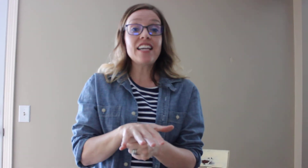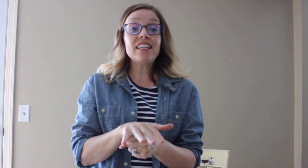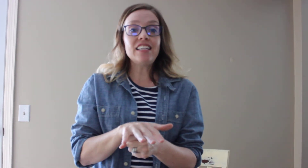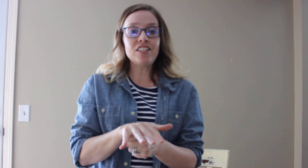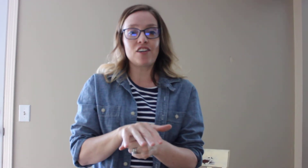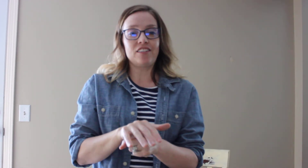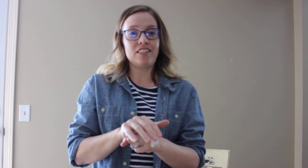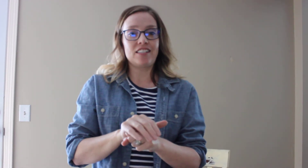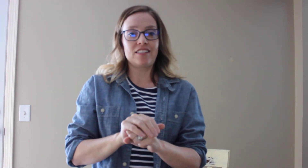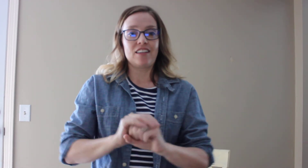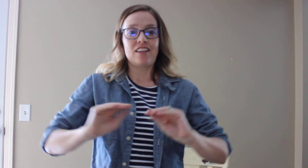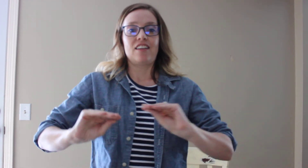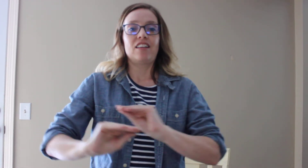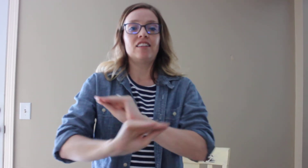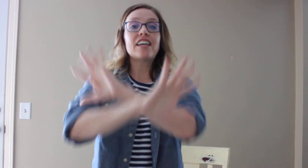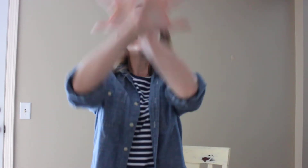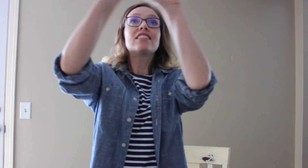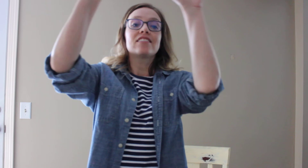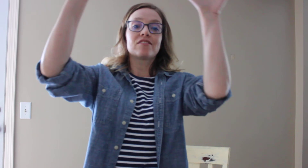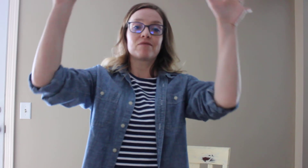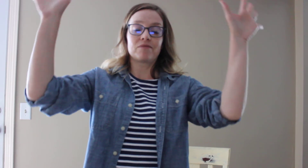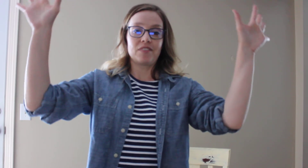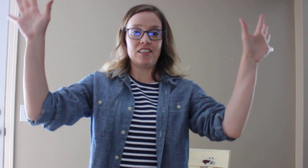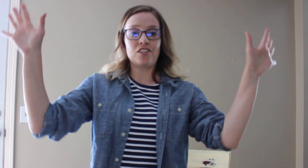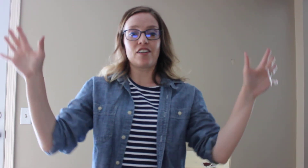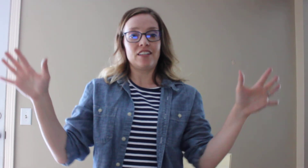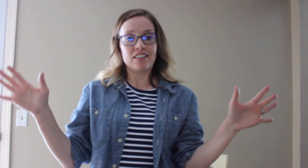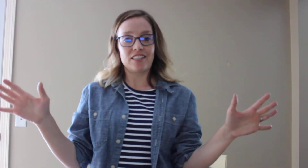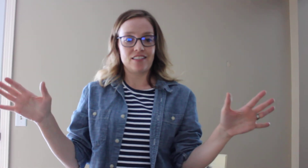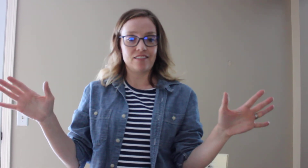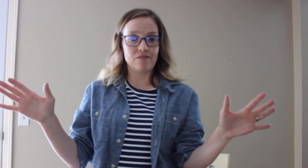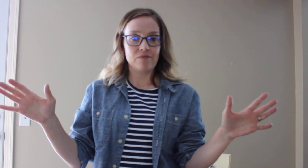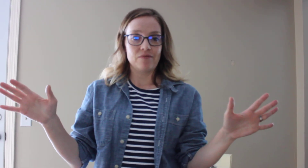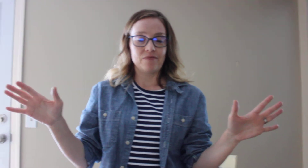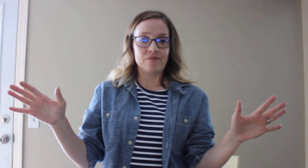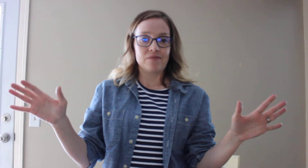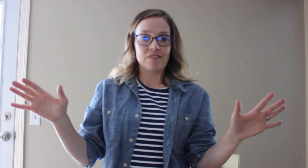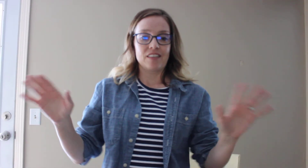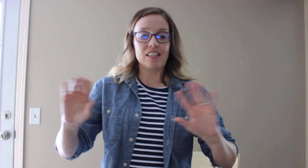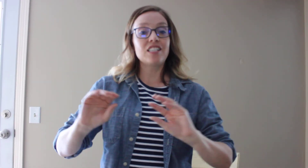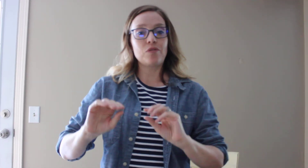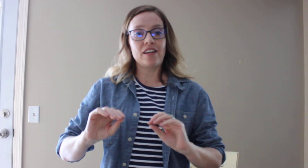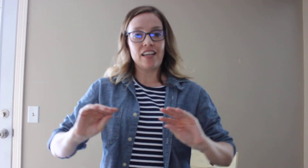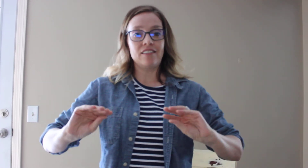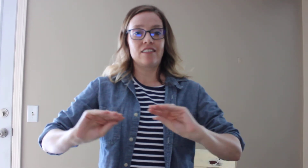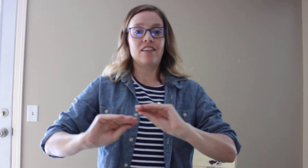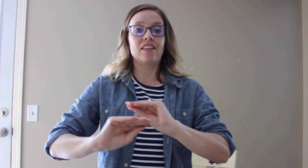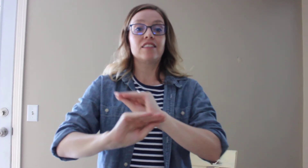Light in the darkness. Light in the darkness. Let's do that again.